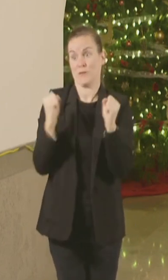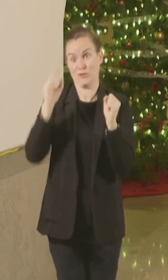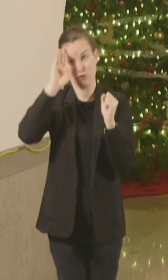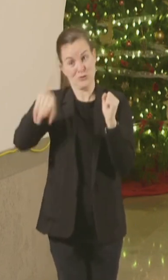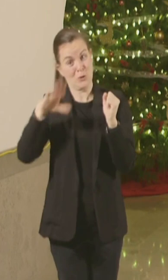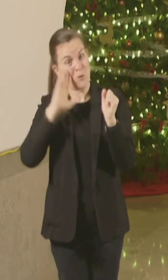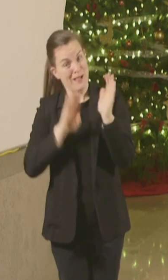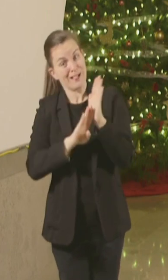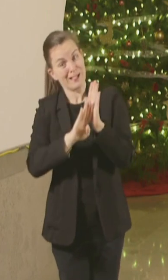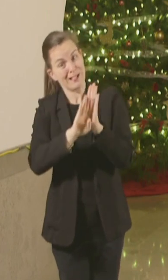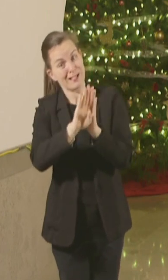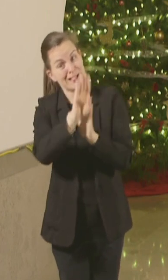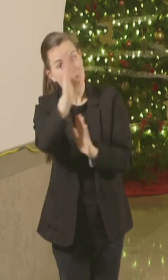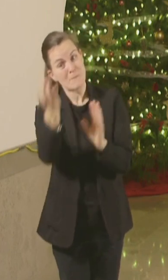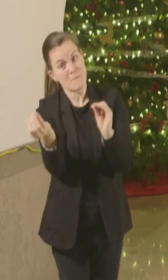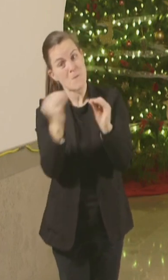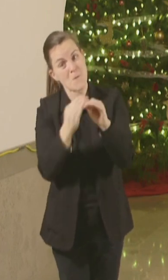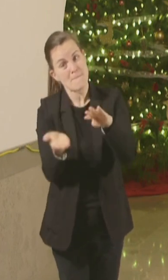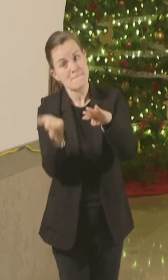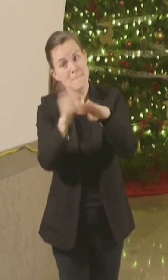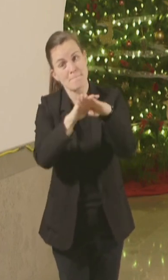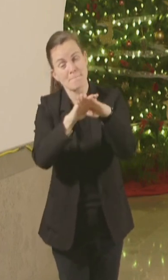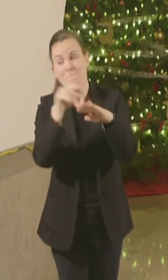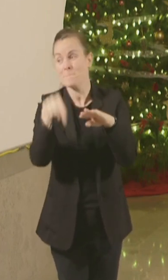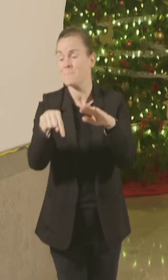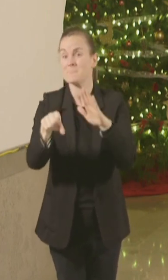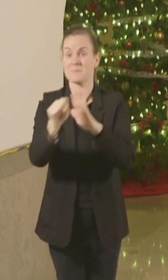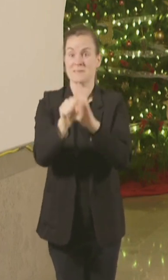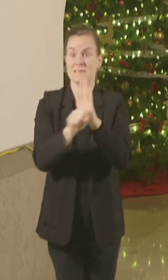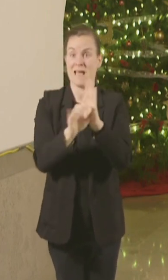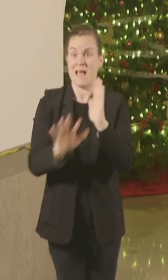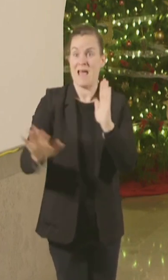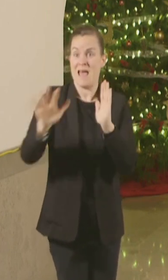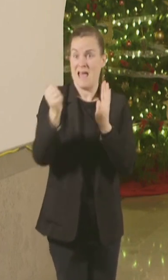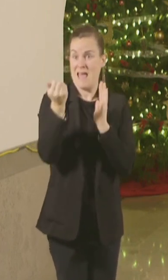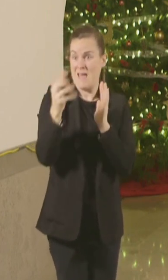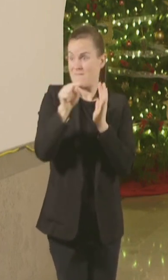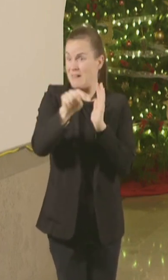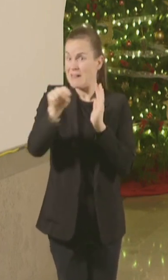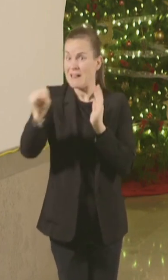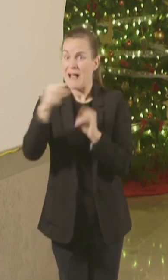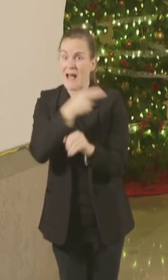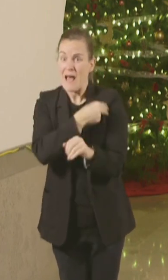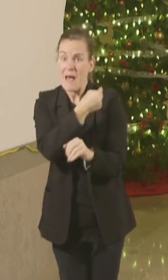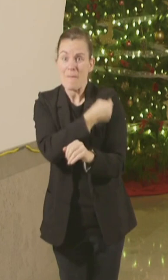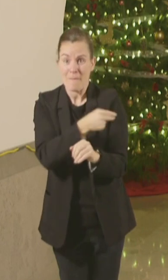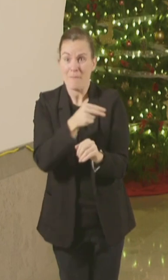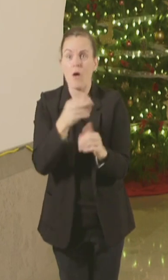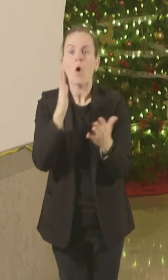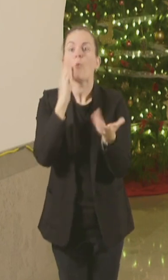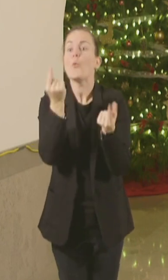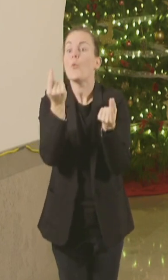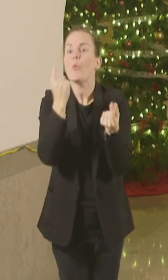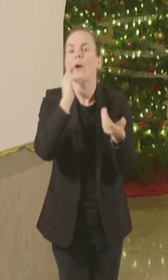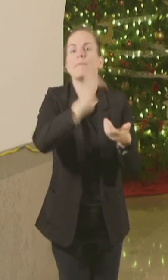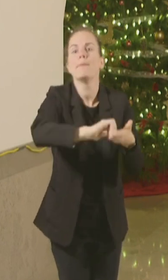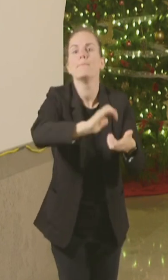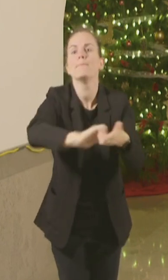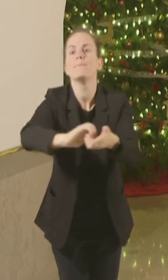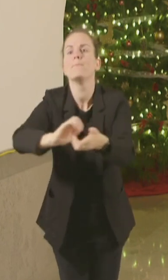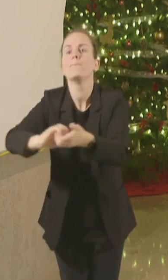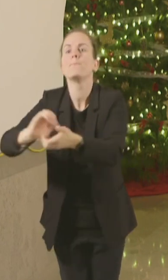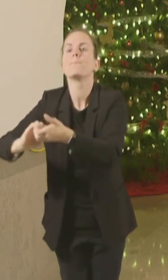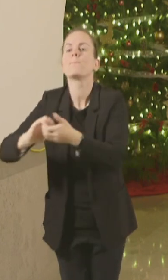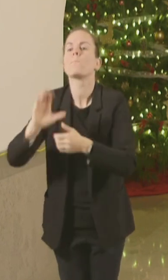and multiple geographically dispersed hospitals will be partnering with a company called